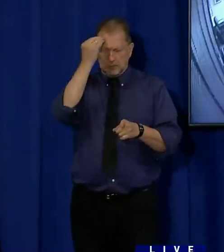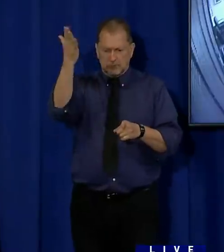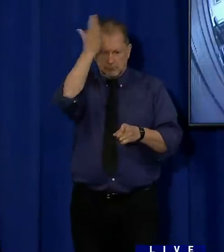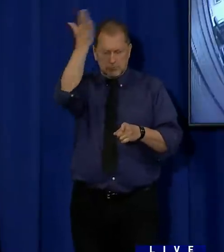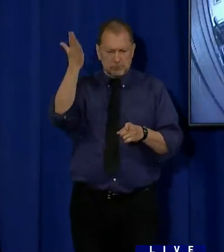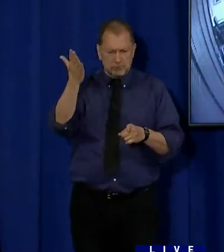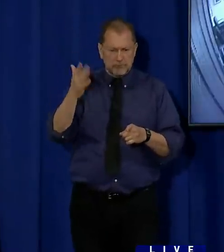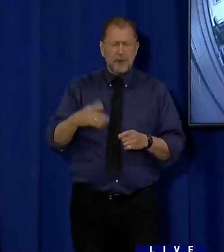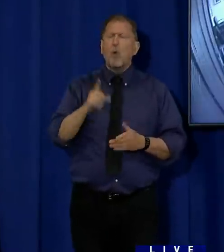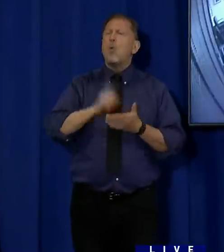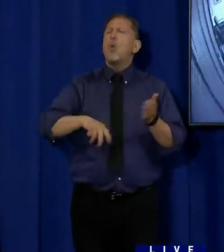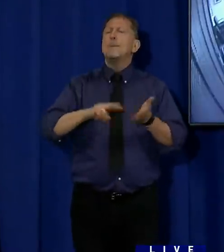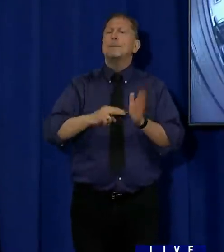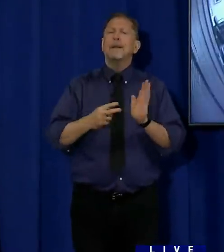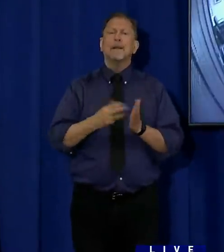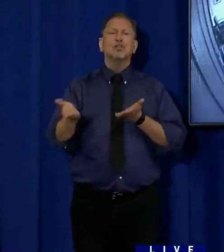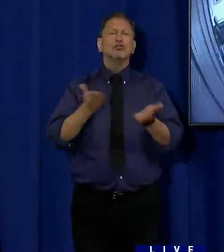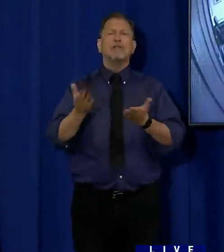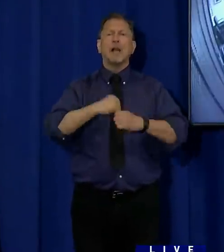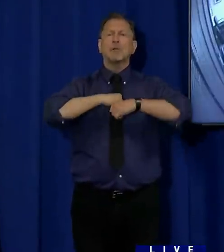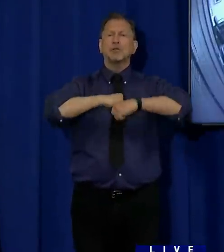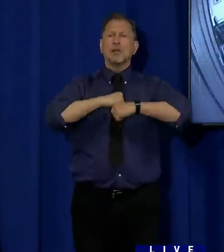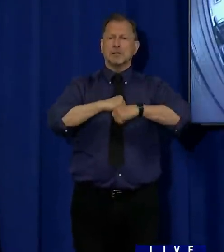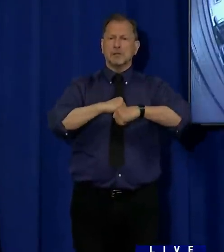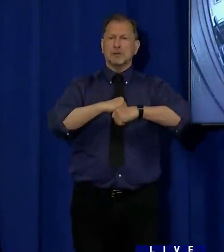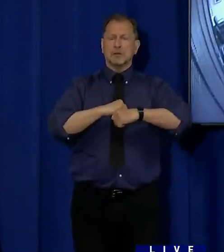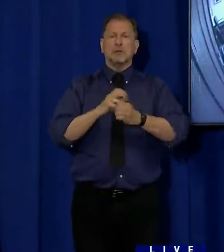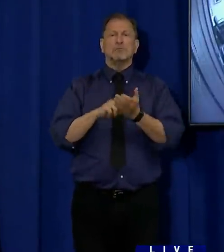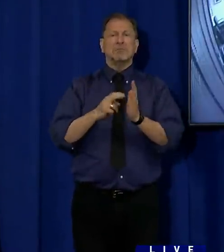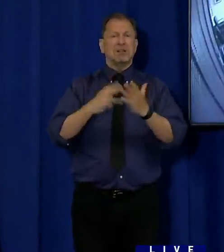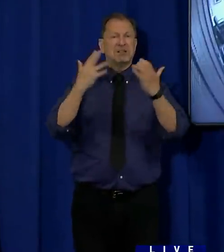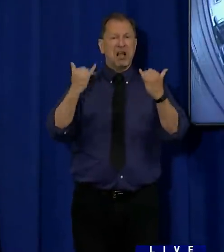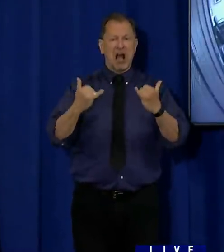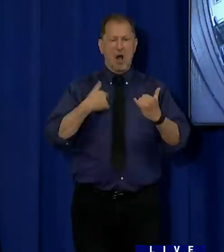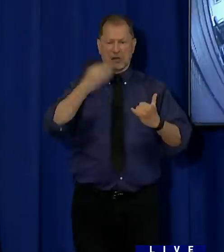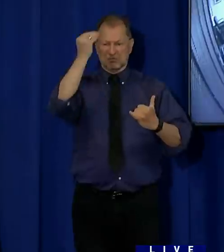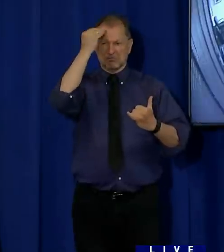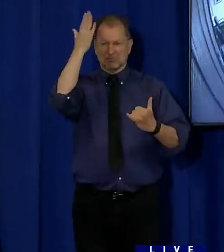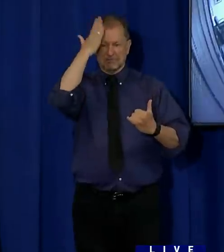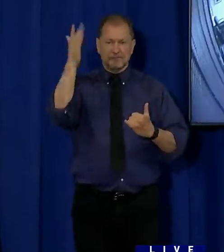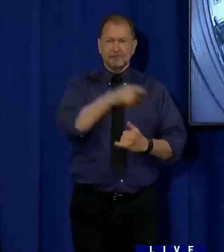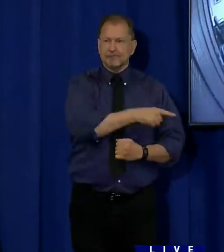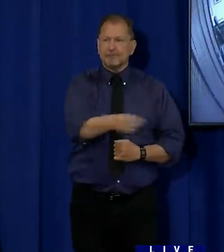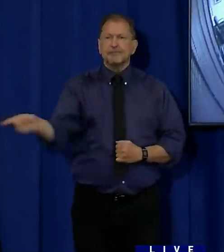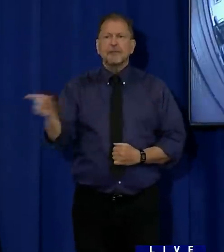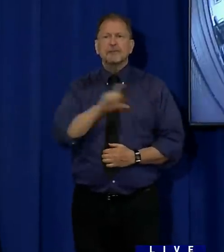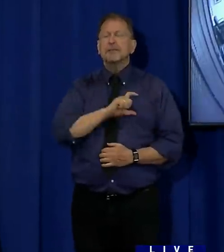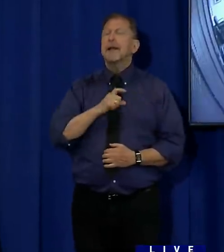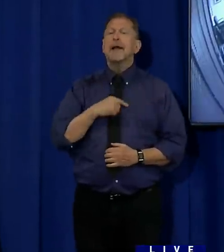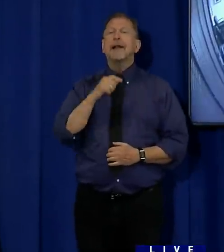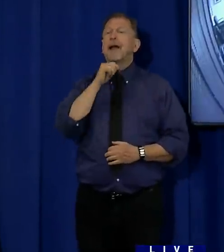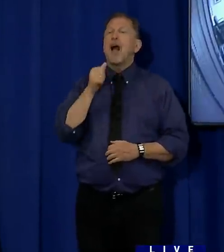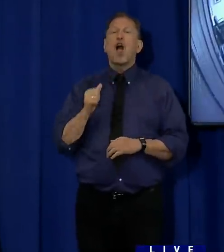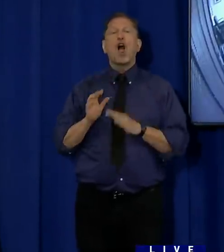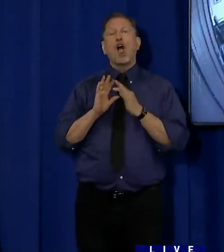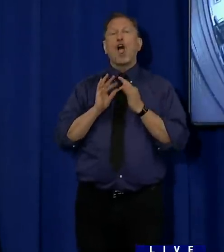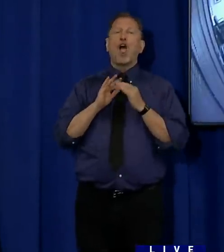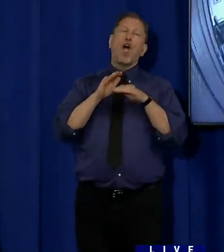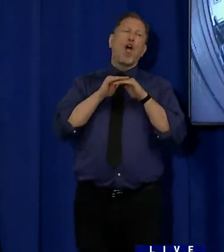do it. This moment presents us with an opportunity not to nibble around the edges, but to be